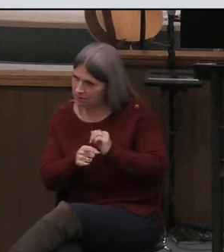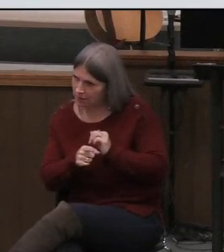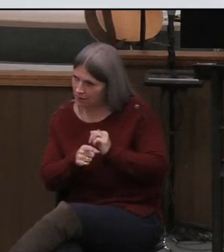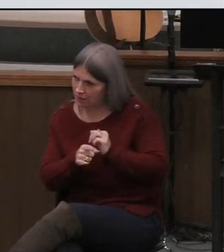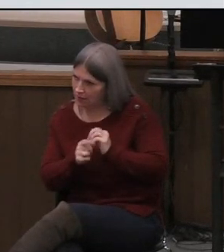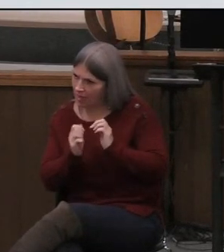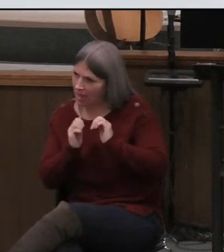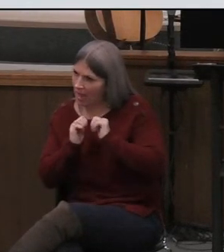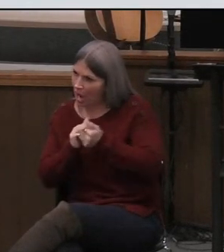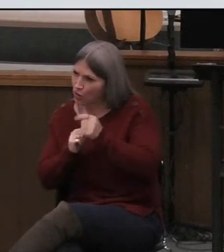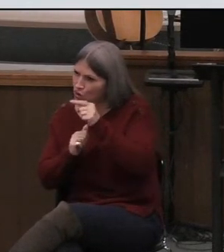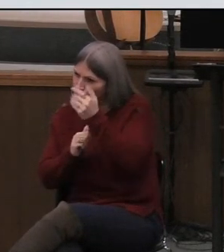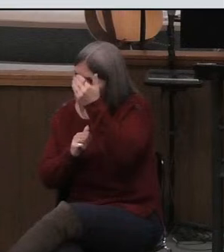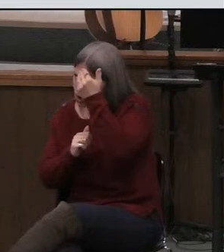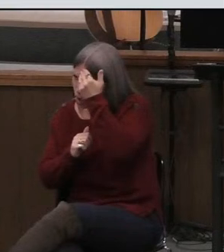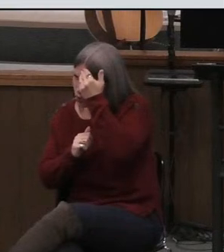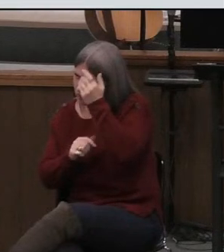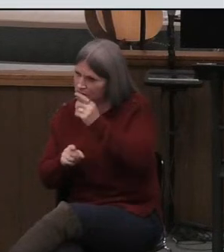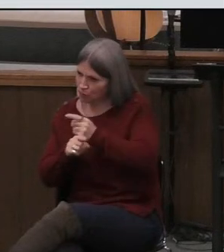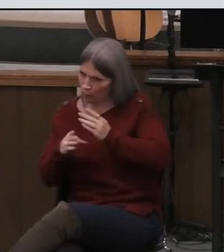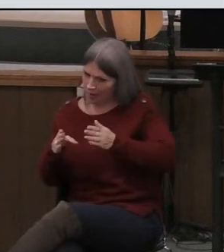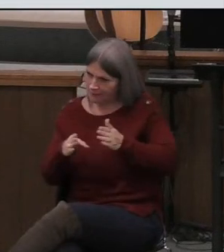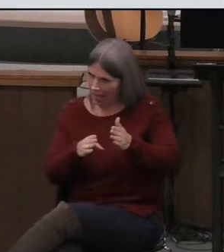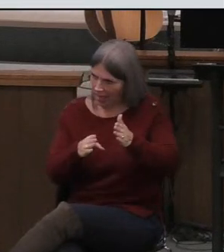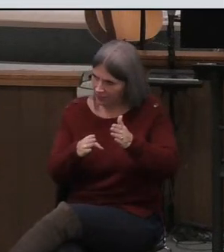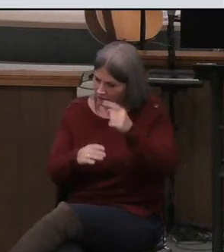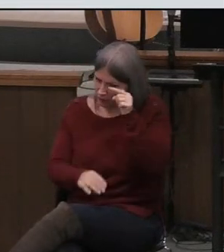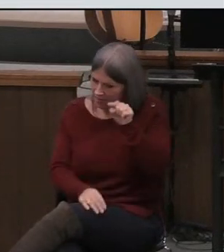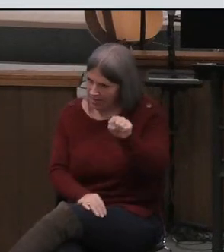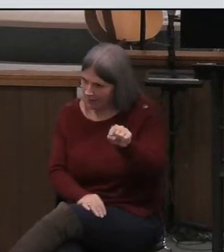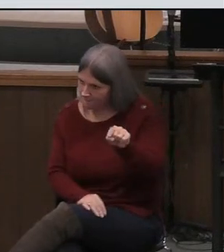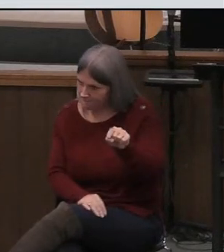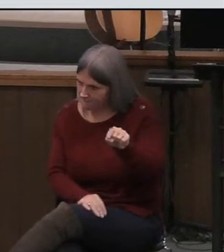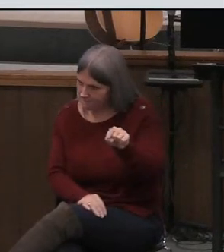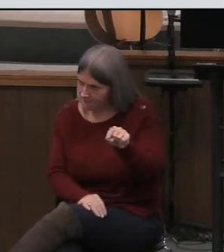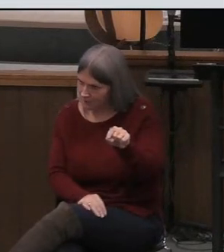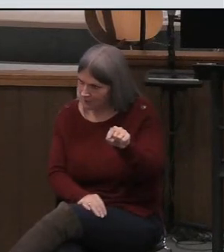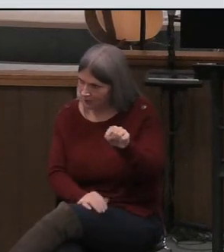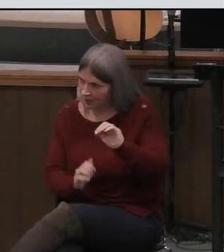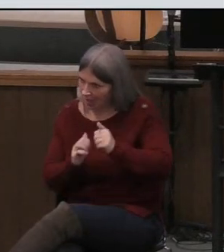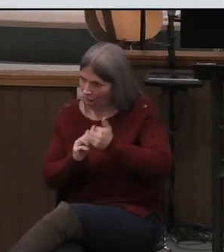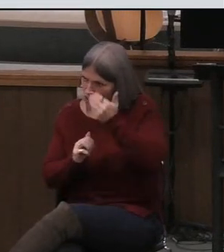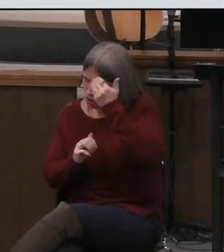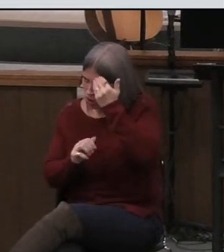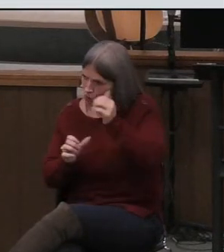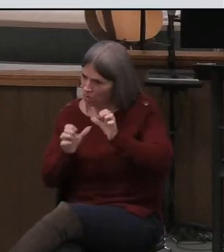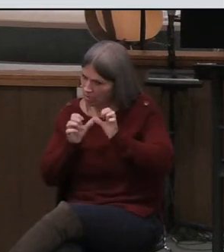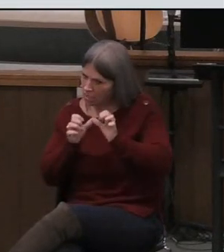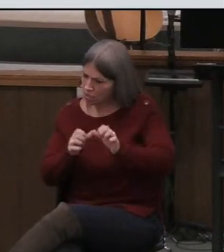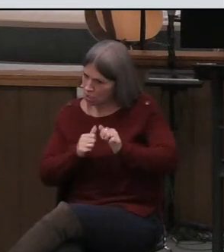path? What is it that keeps you going?